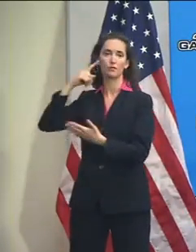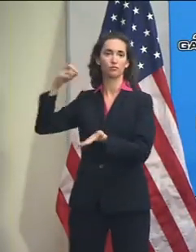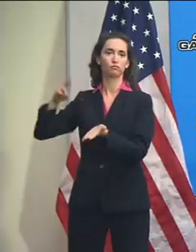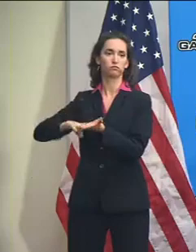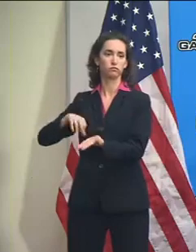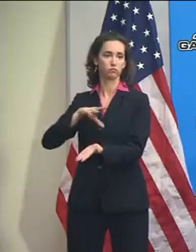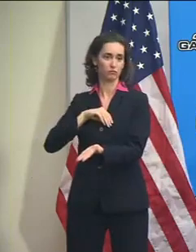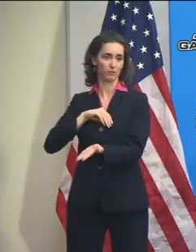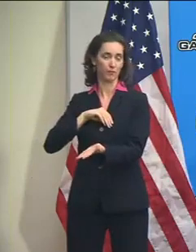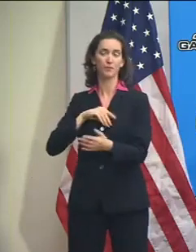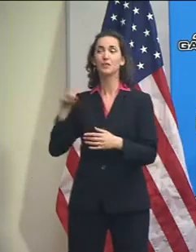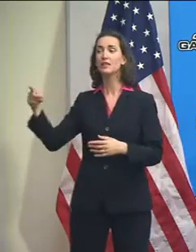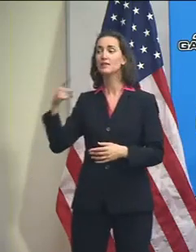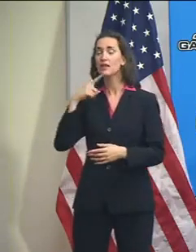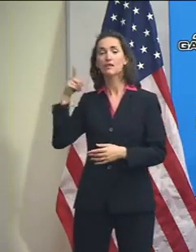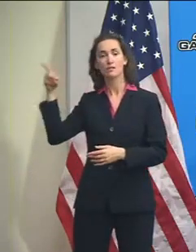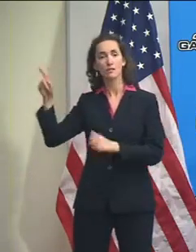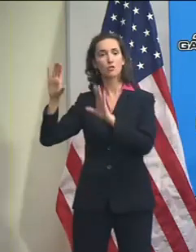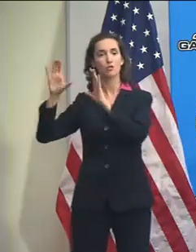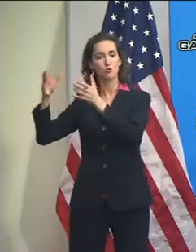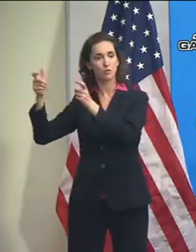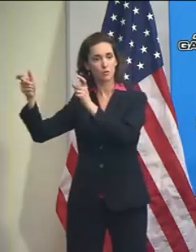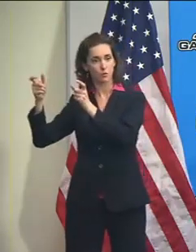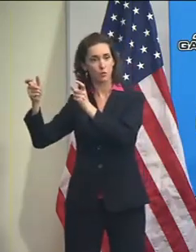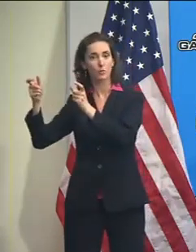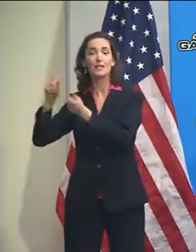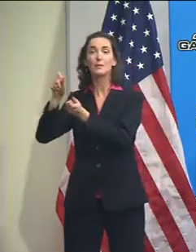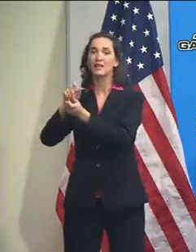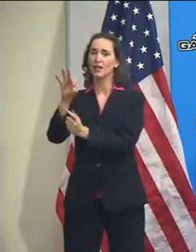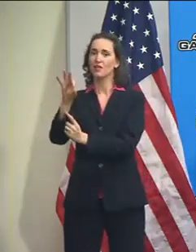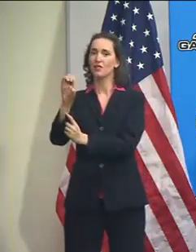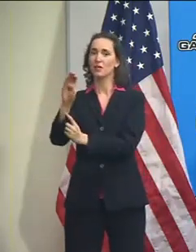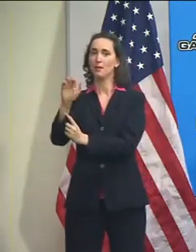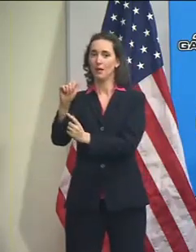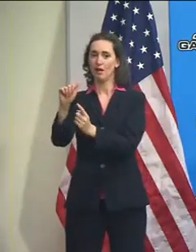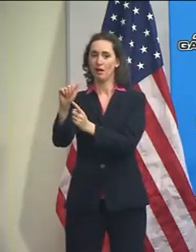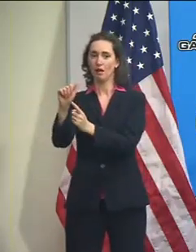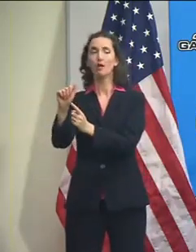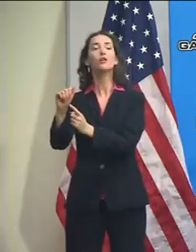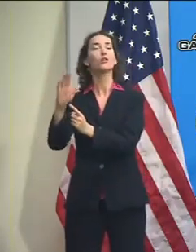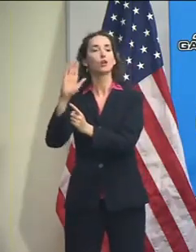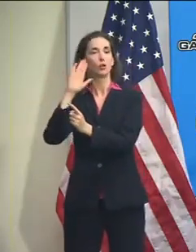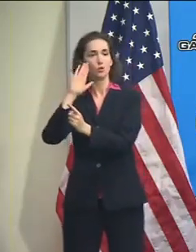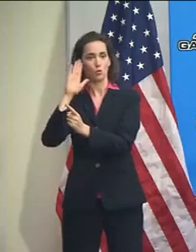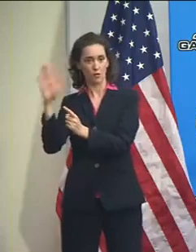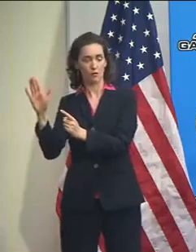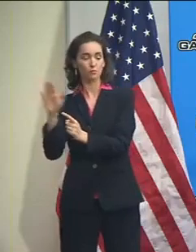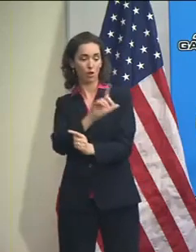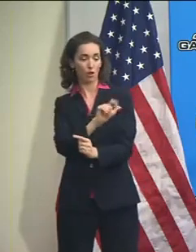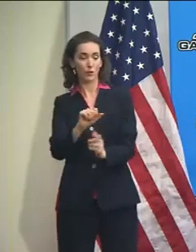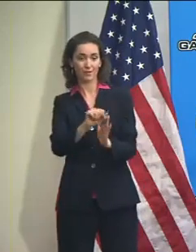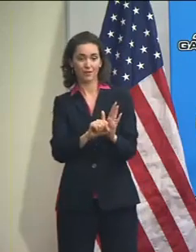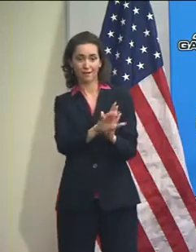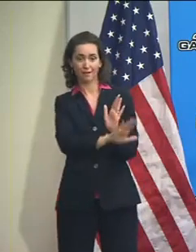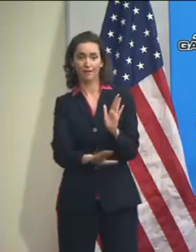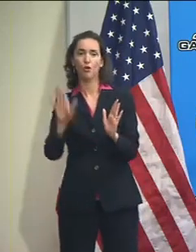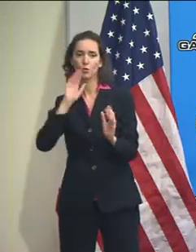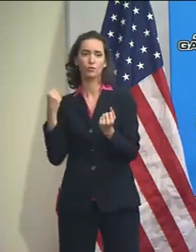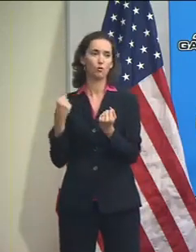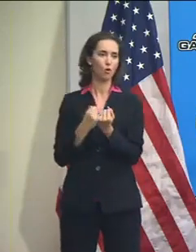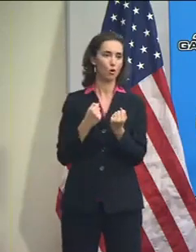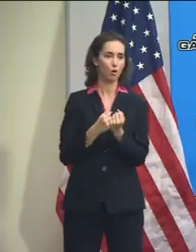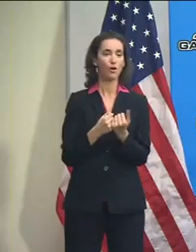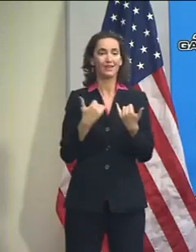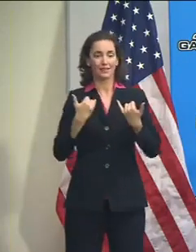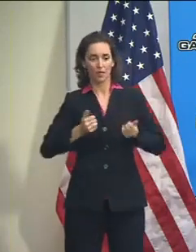He indicated that he and his administration, and in particular FEMA, would be leaning forward with the state of Louisiana in